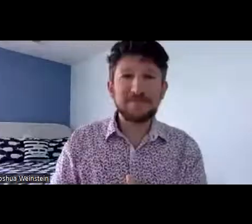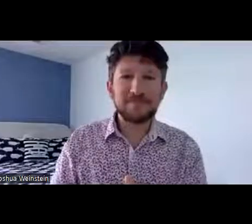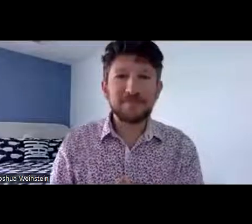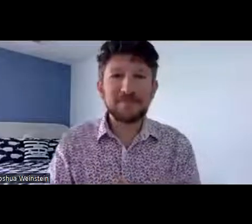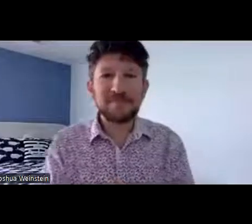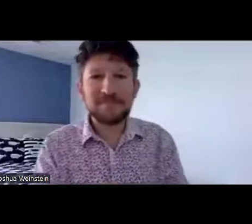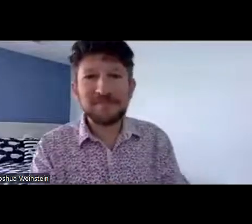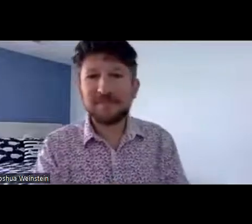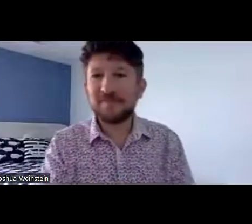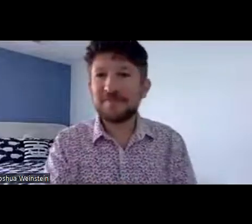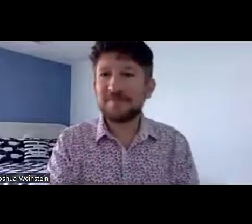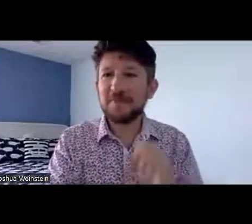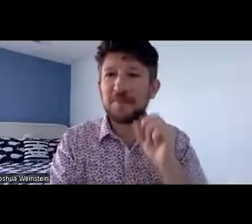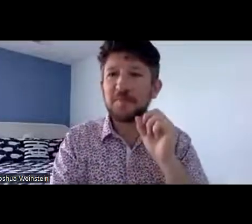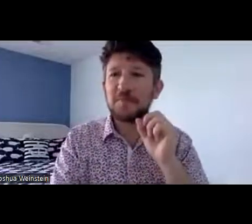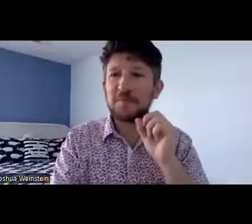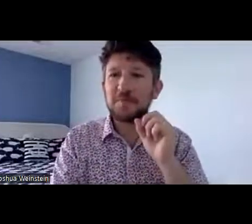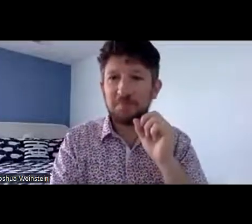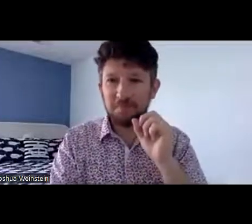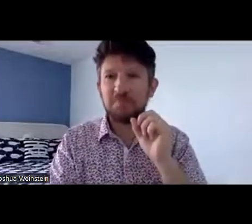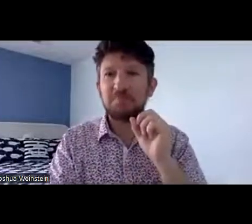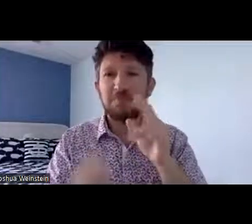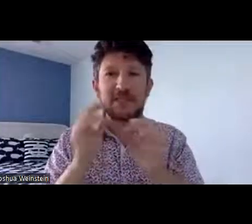board? Everyone can see the bridge and the PowerPoint?